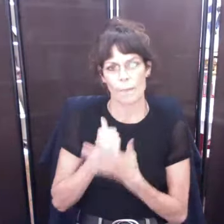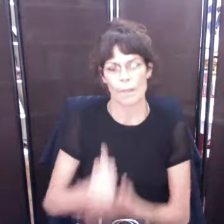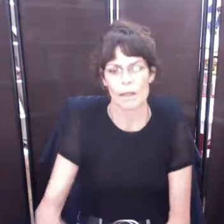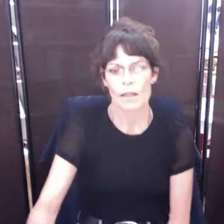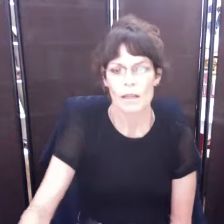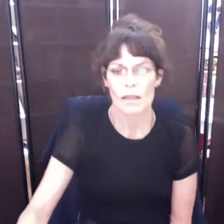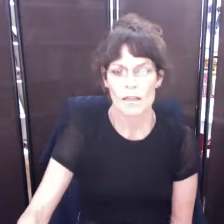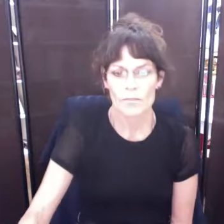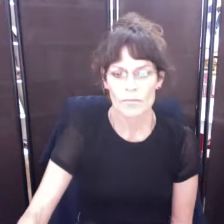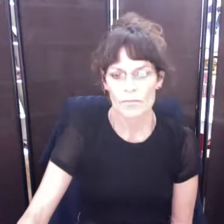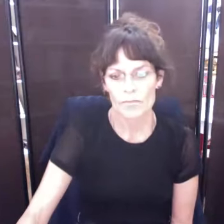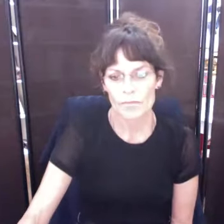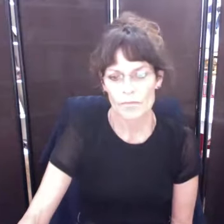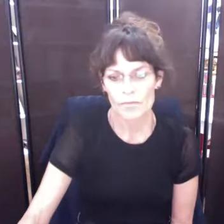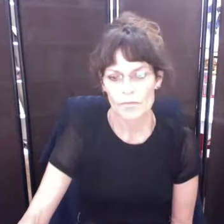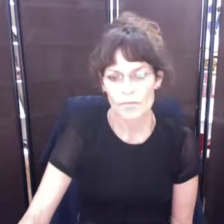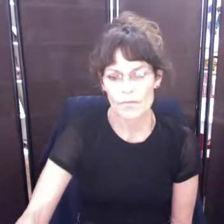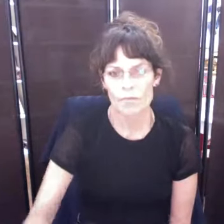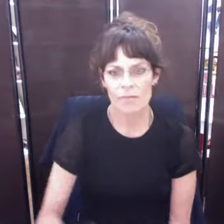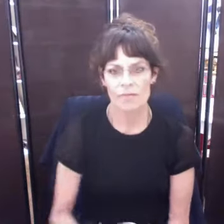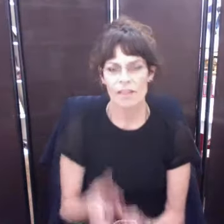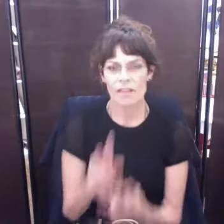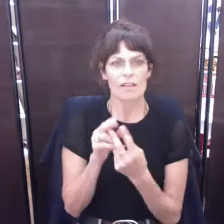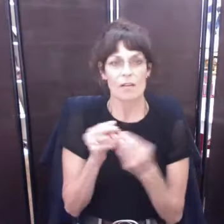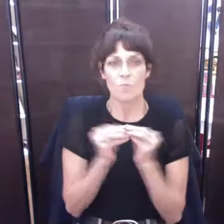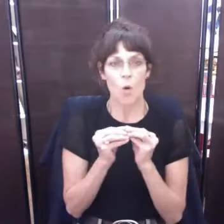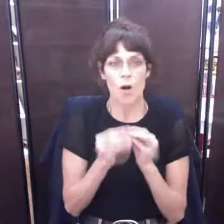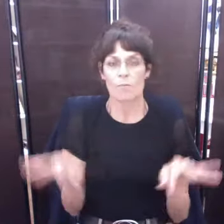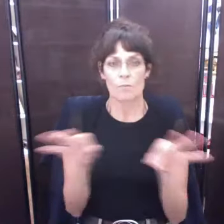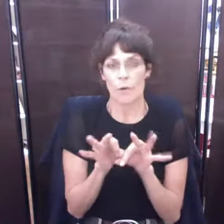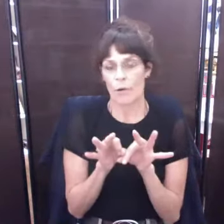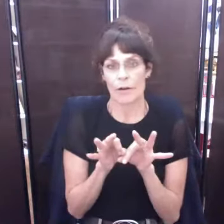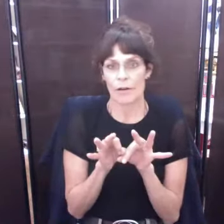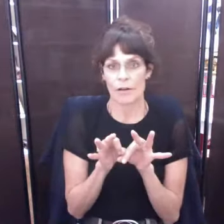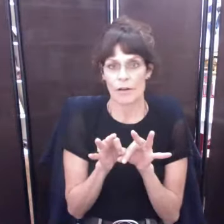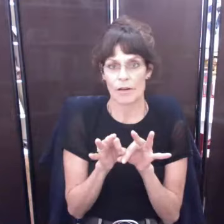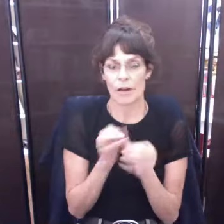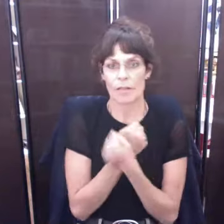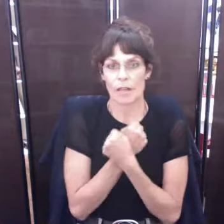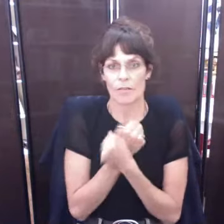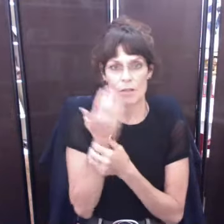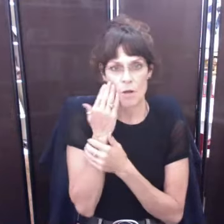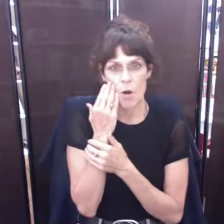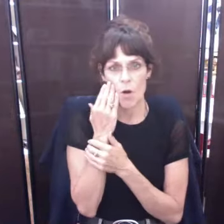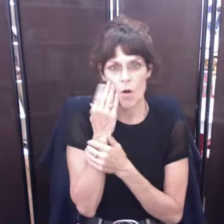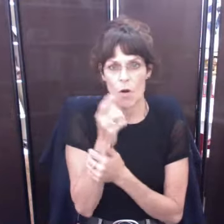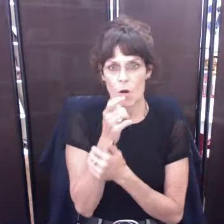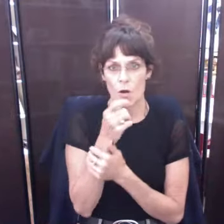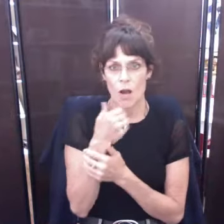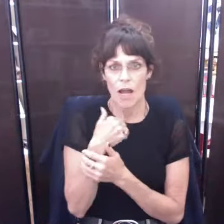choices. They're even more important to me. I would love to know who has less than a year. I would love to see